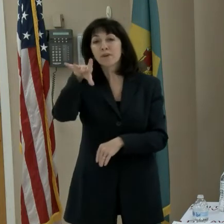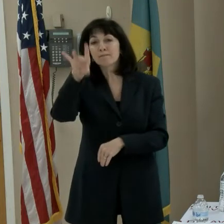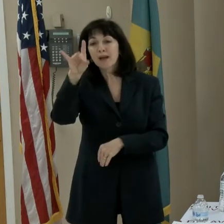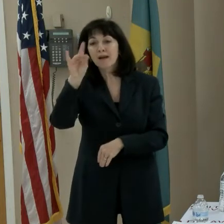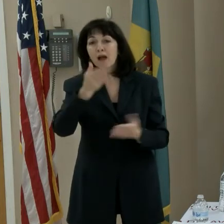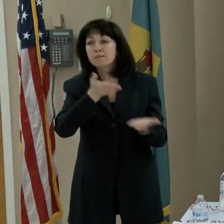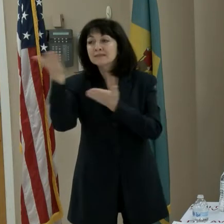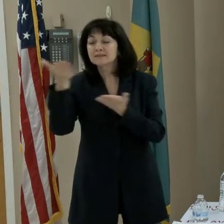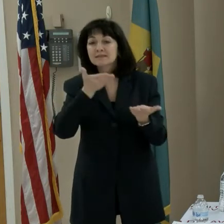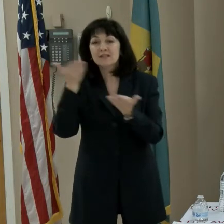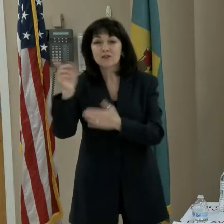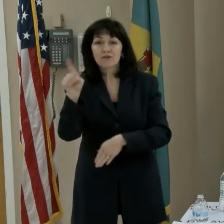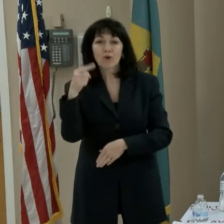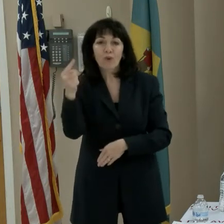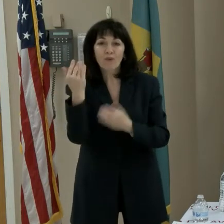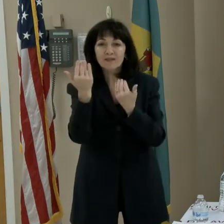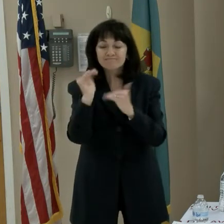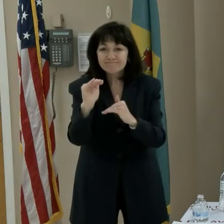delivery.